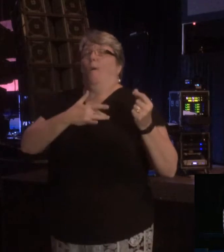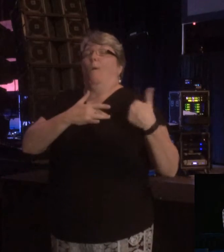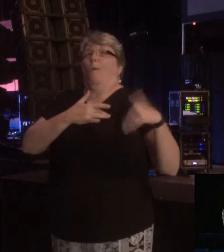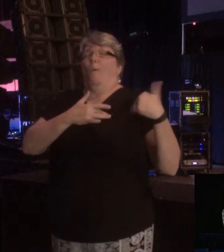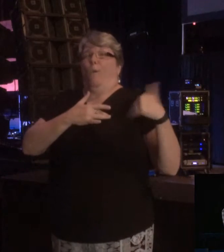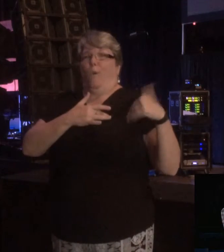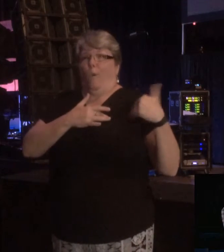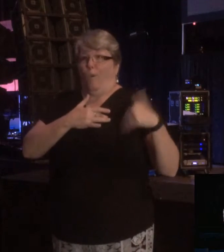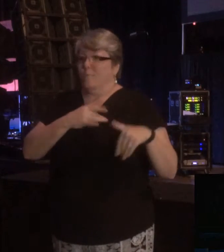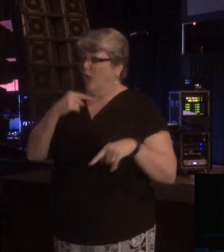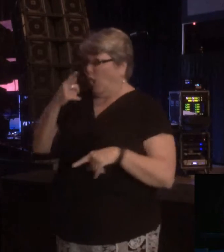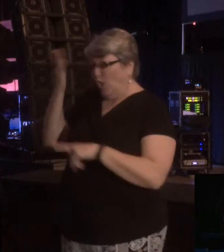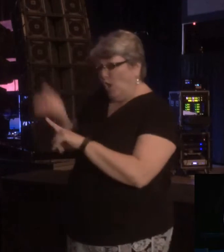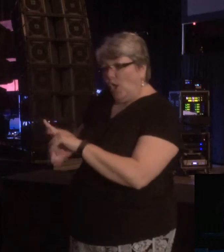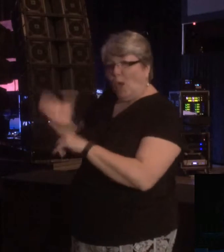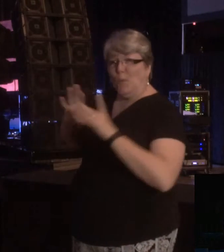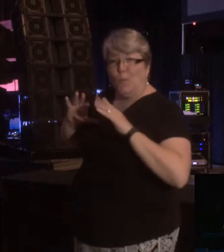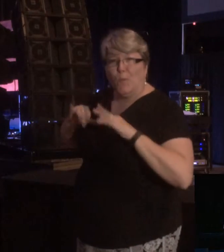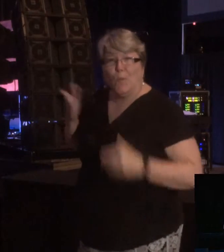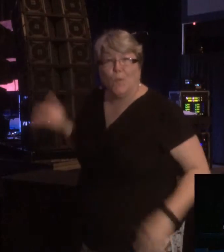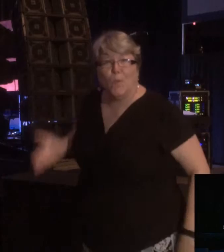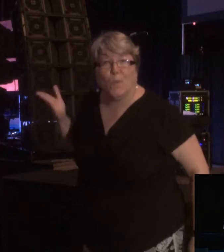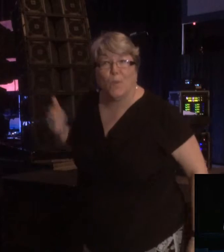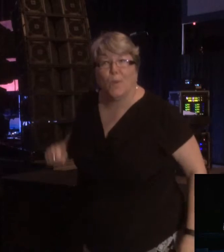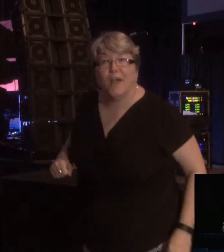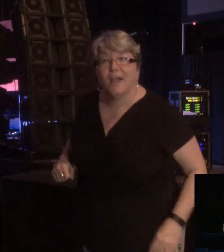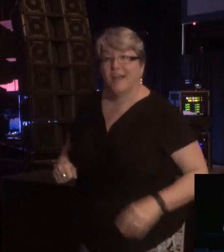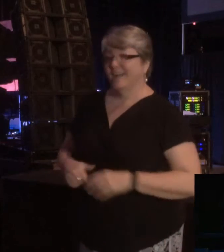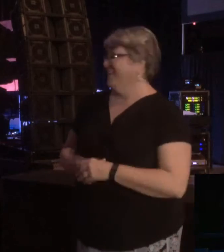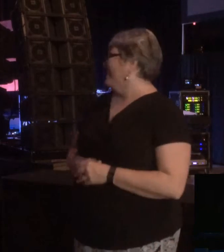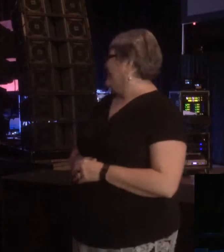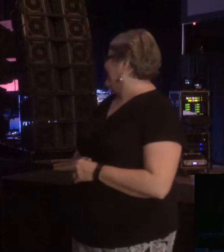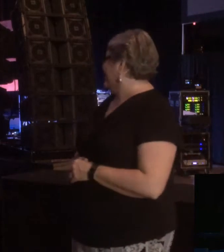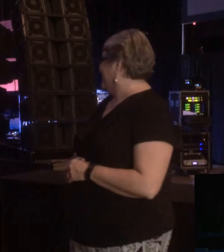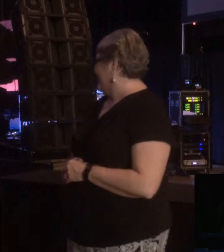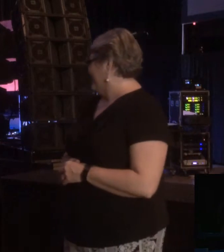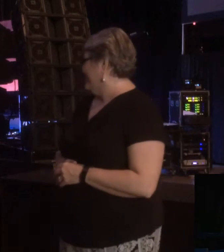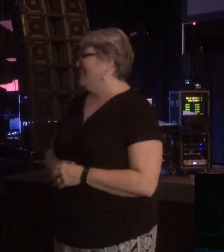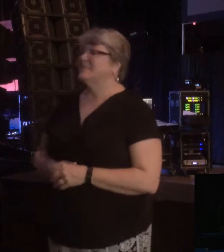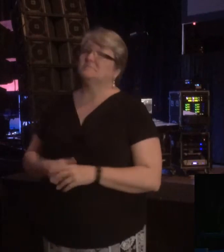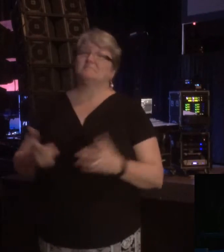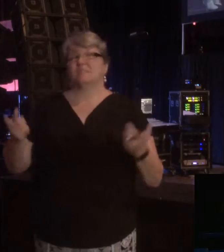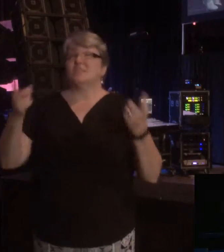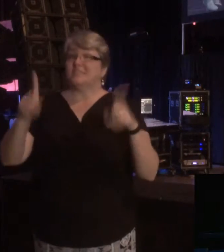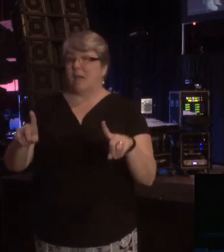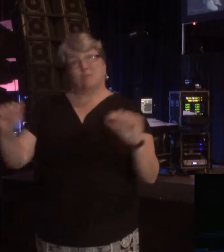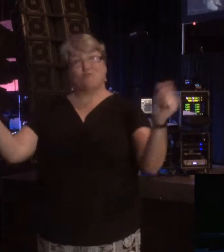truly miraculous work in him. He was a different person altogether, and